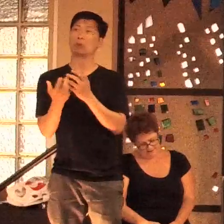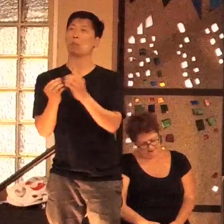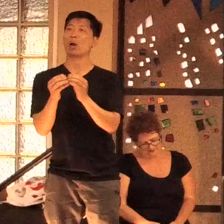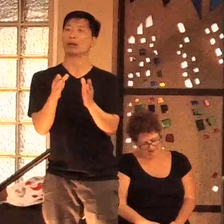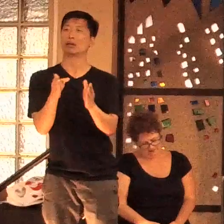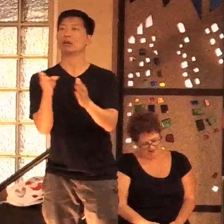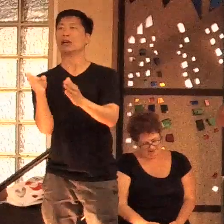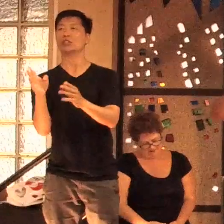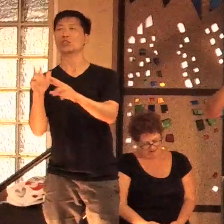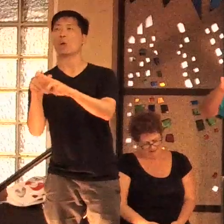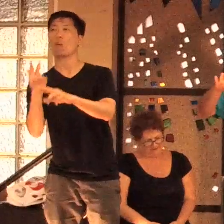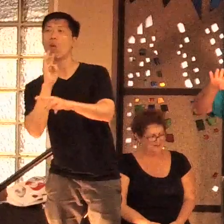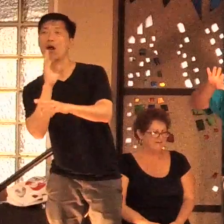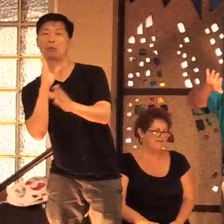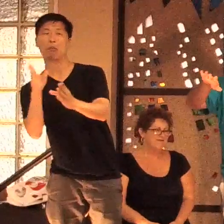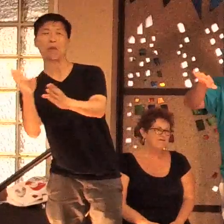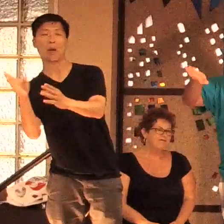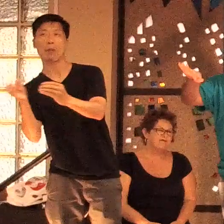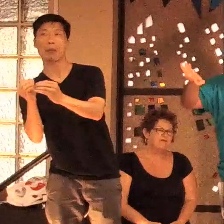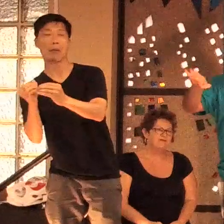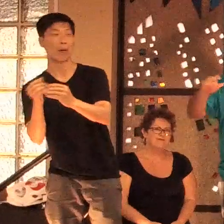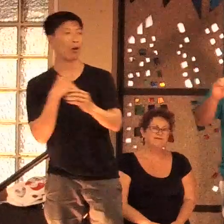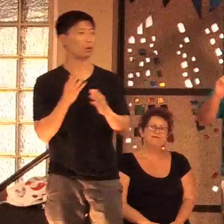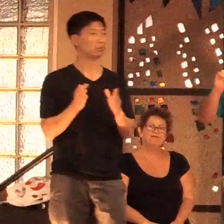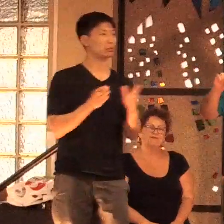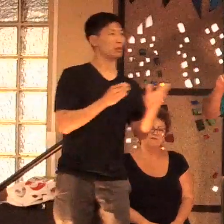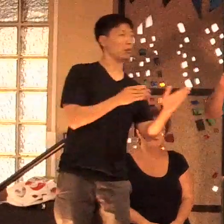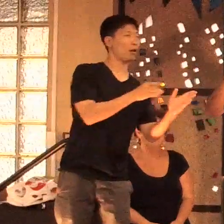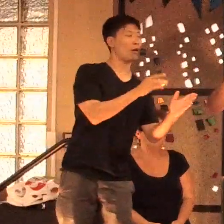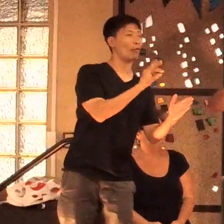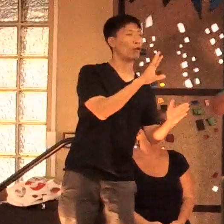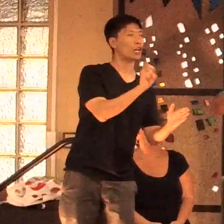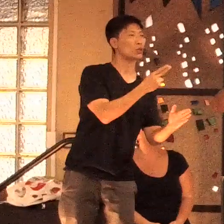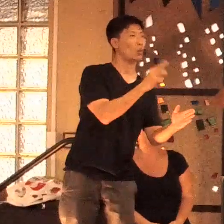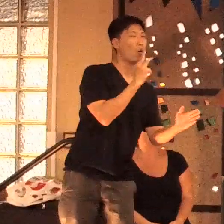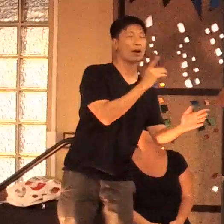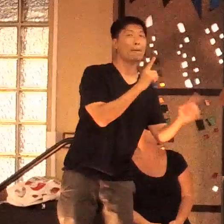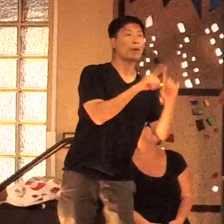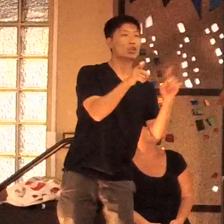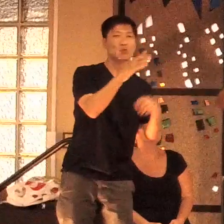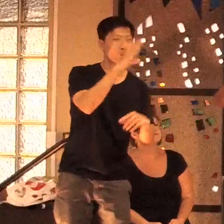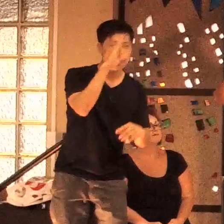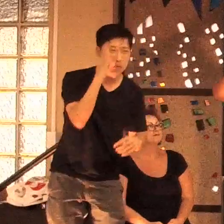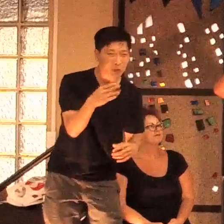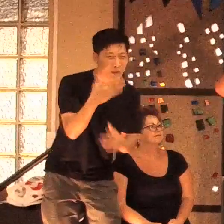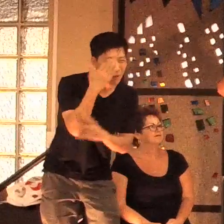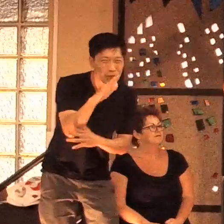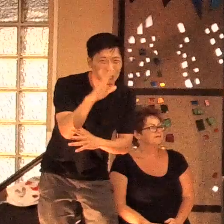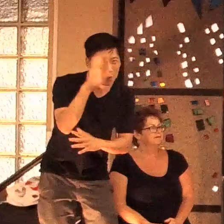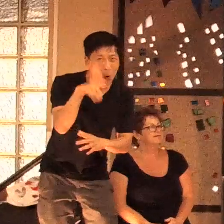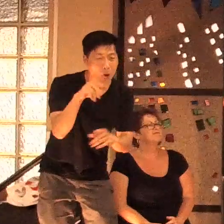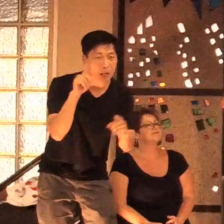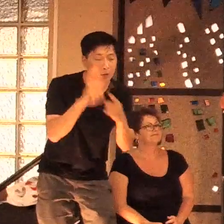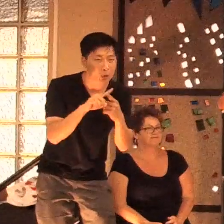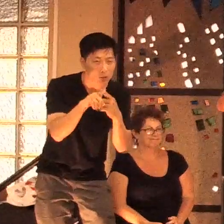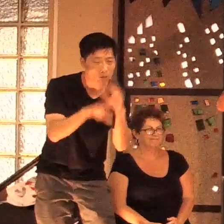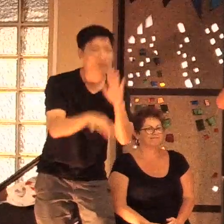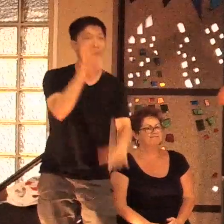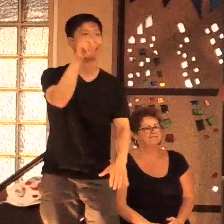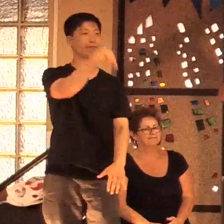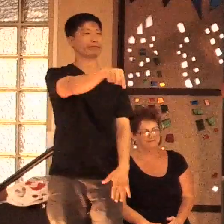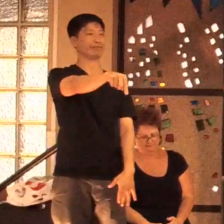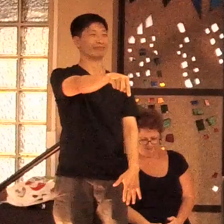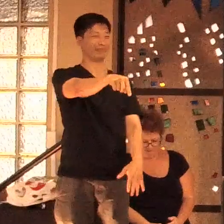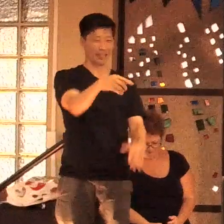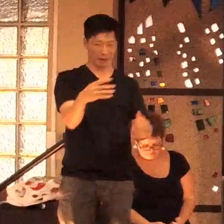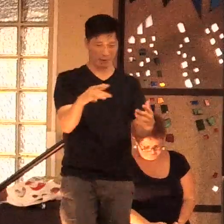side. Maybe I belong on the freshwater side. But you don't know that until you know the brackish part of the water.